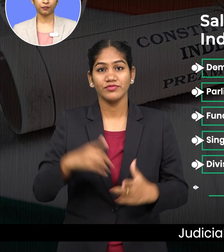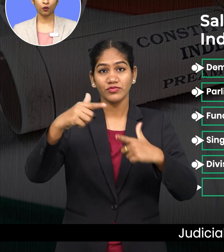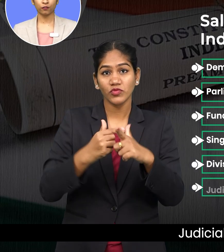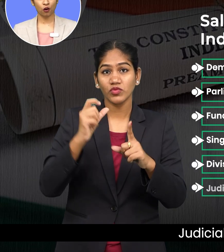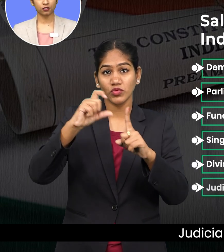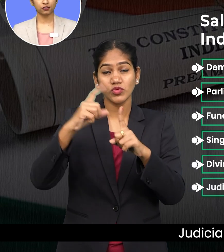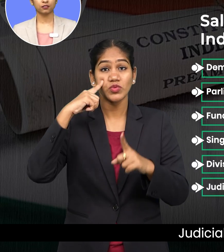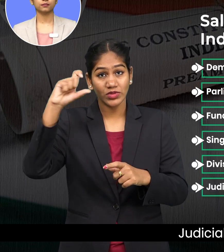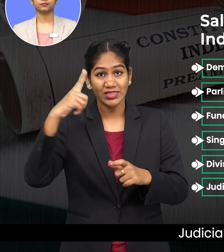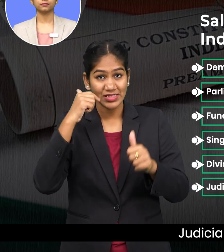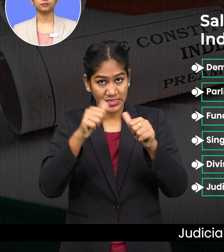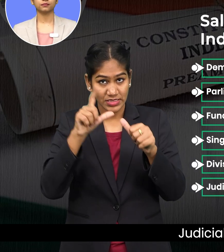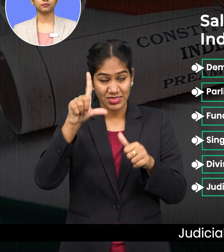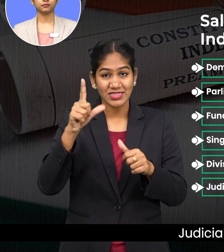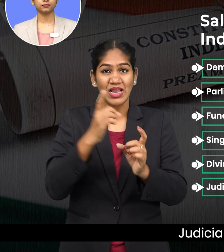judicial review of laws.